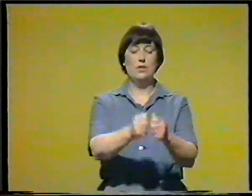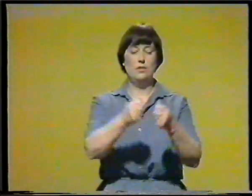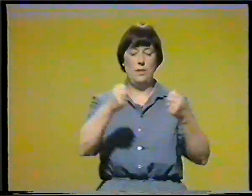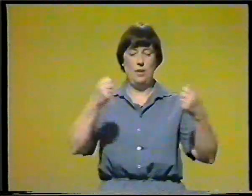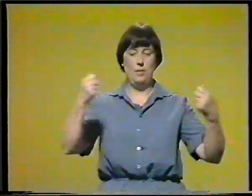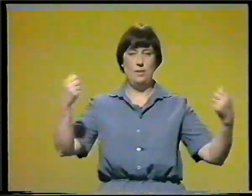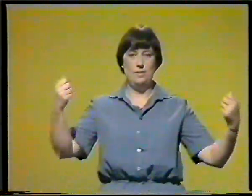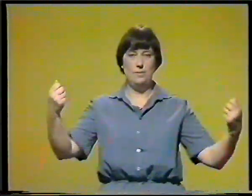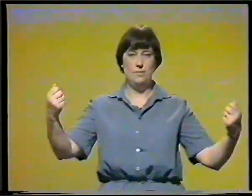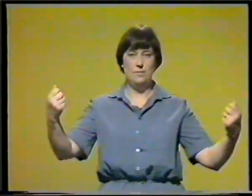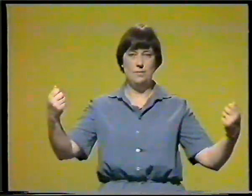Newspaper.